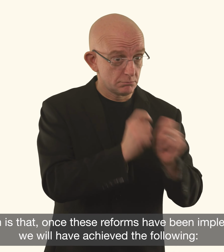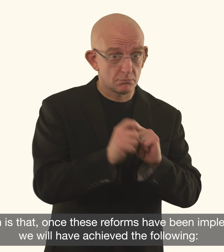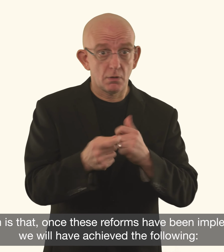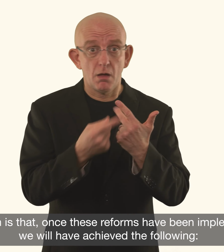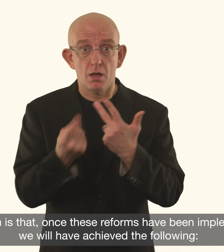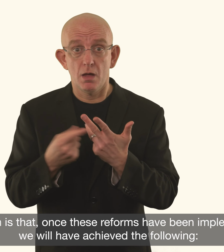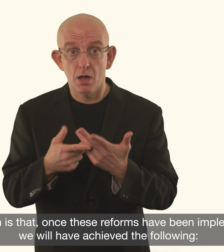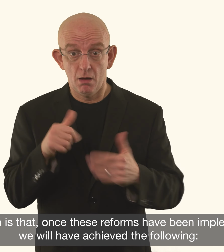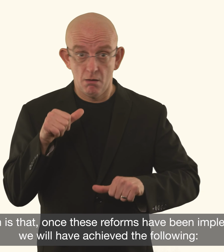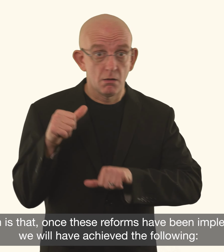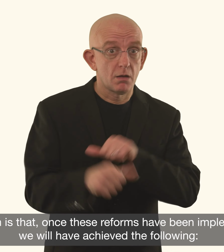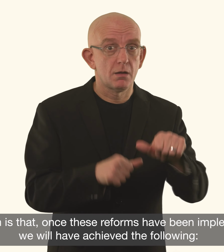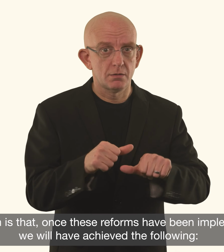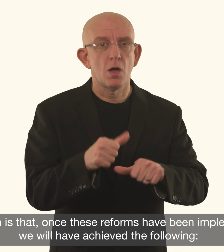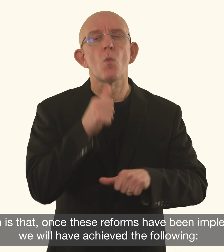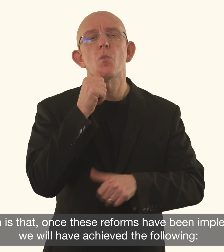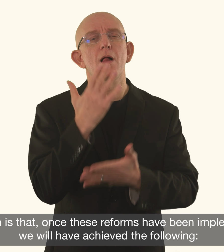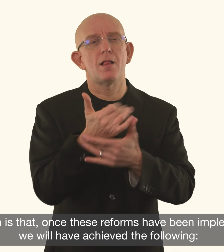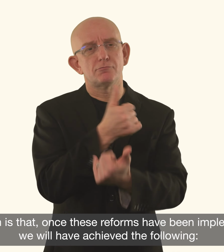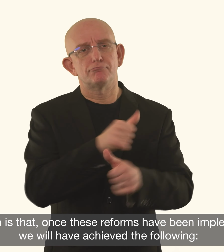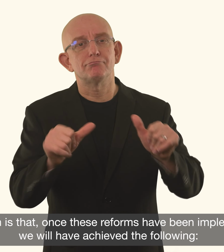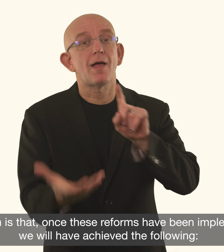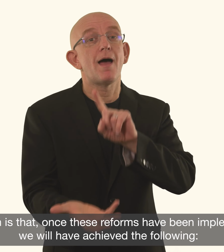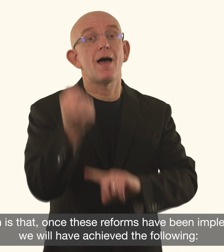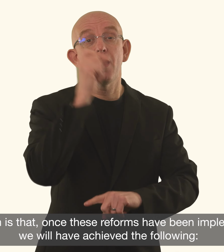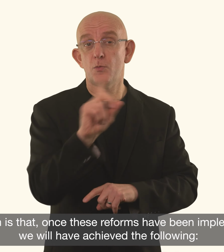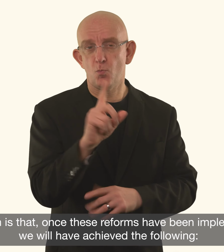vision is that, once these reforms have been implemented, we will have achieved the following.